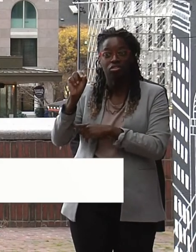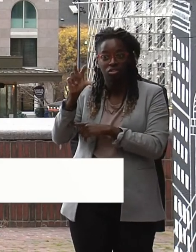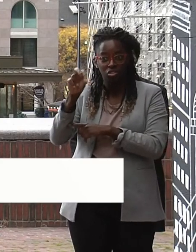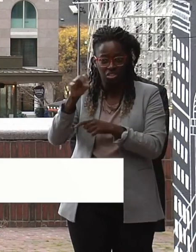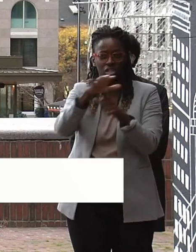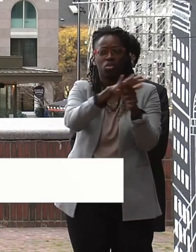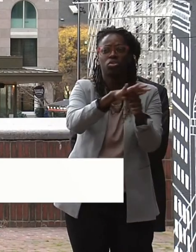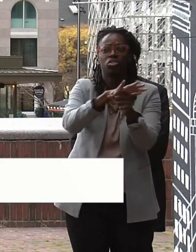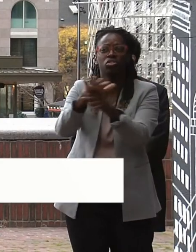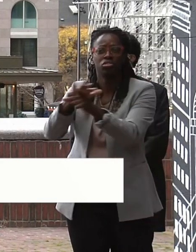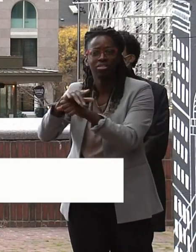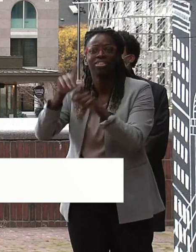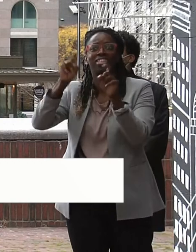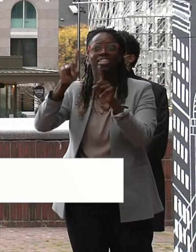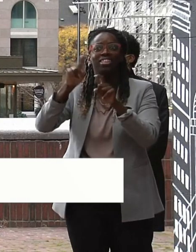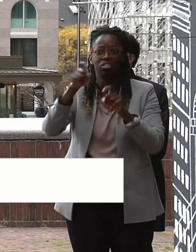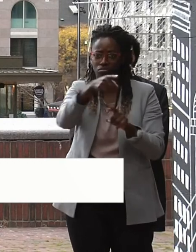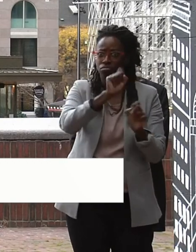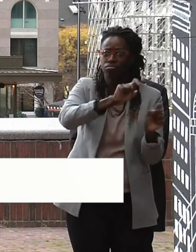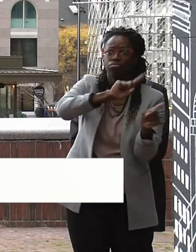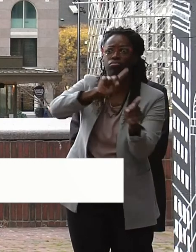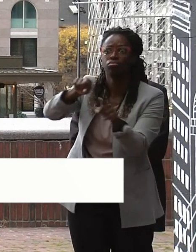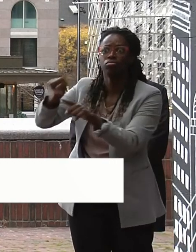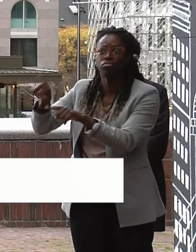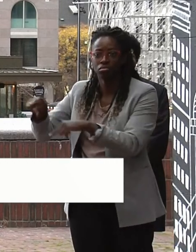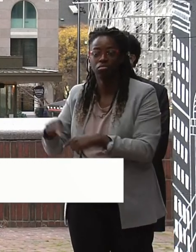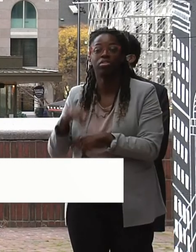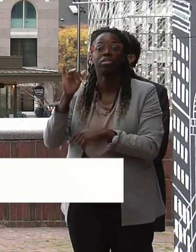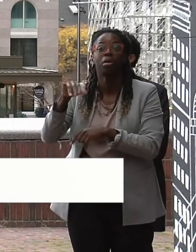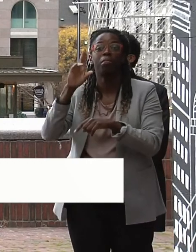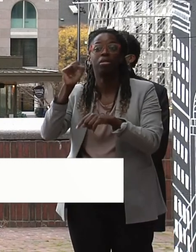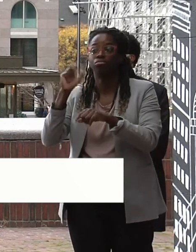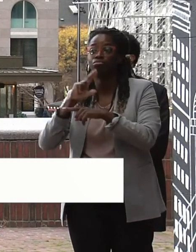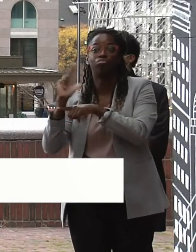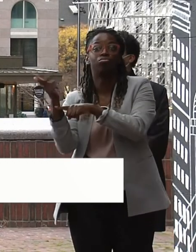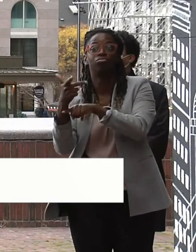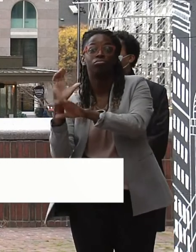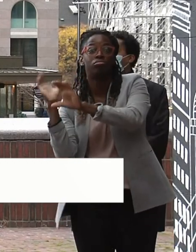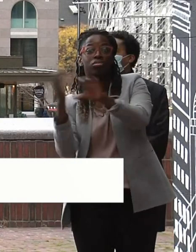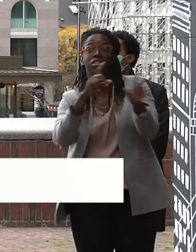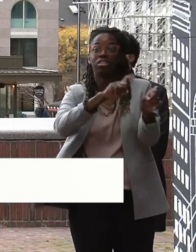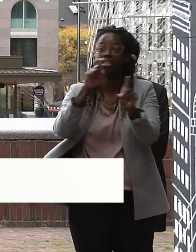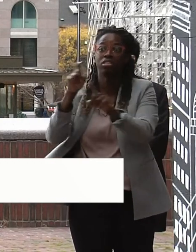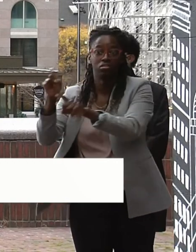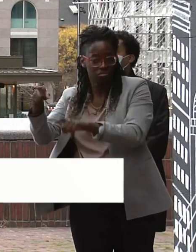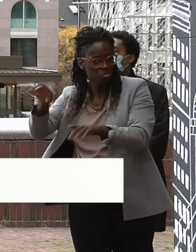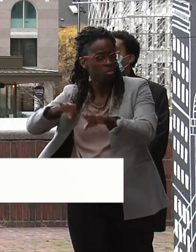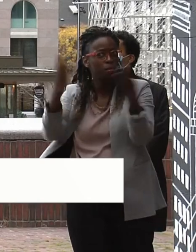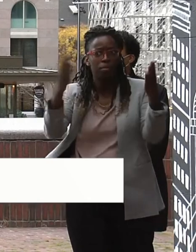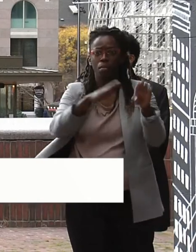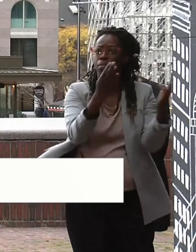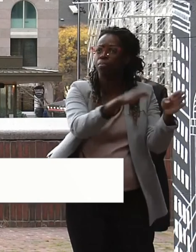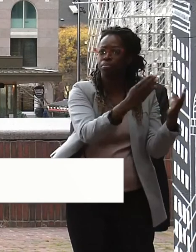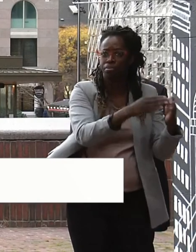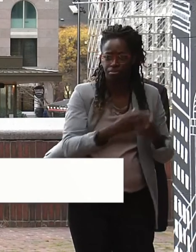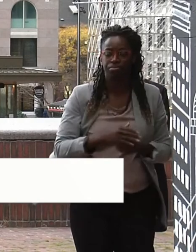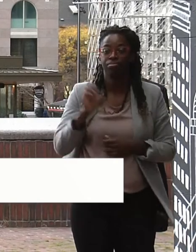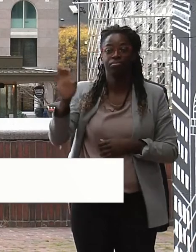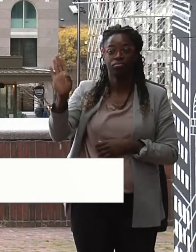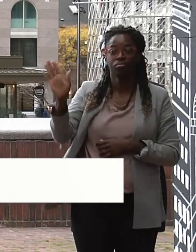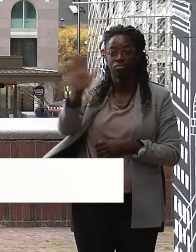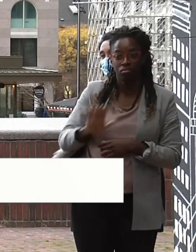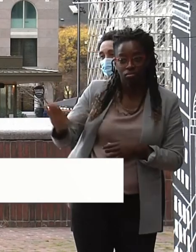anyone regardless of symptoms. This week through Saturday, they're in East Boston at Central Square Park, and they're in Mattapan at Jubilee Christian Church on